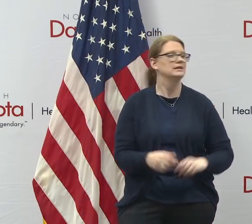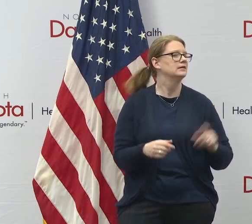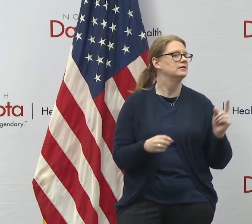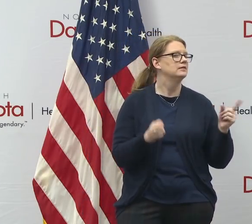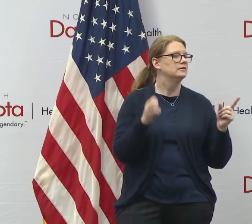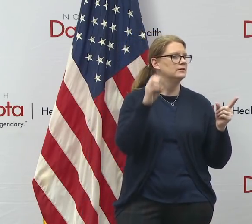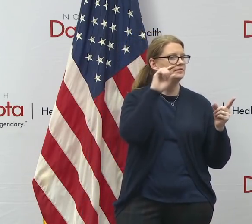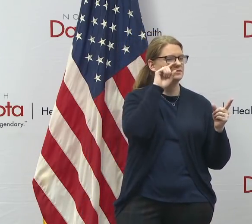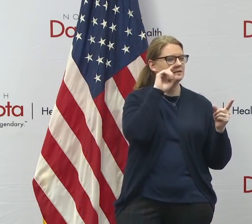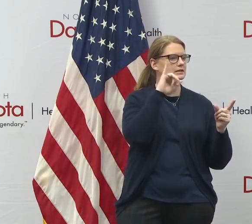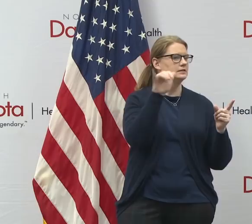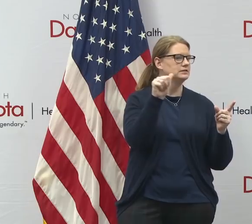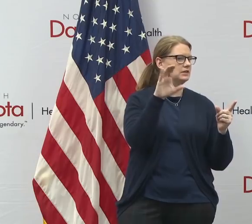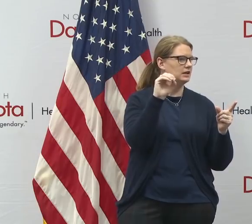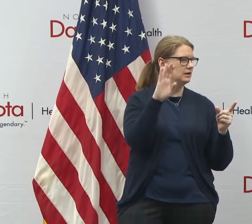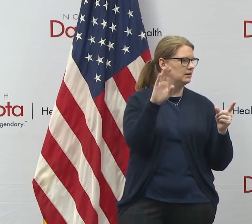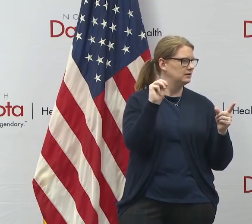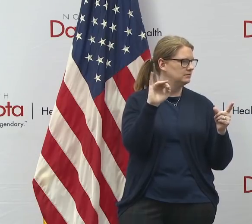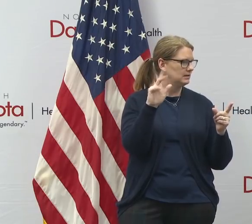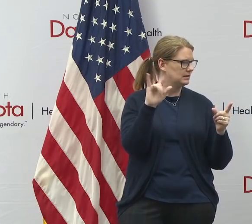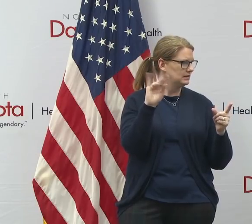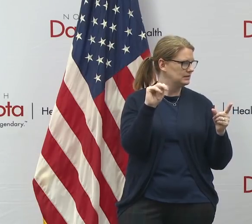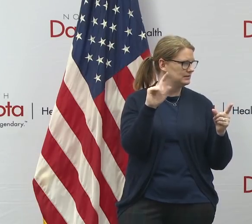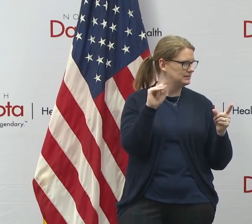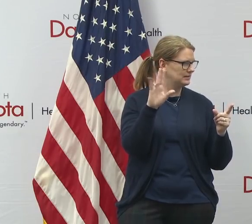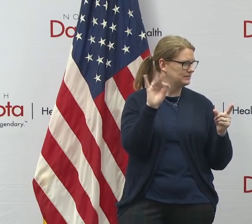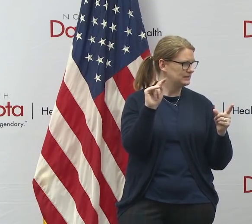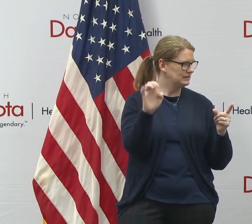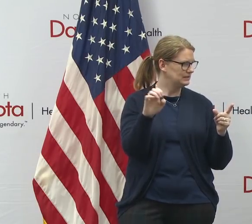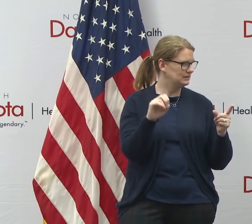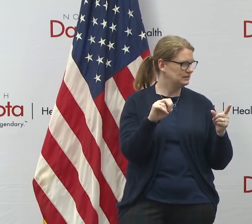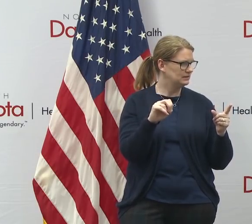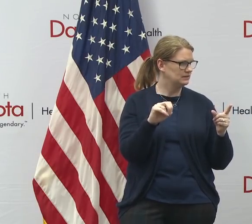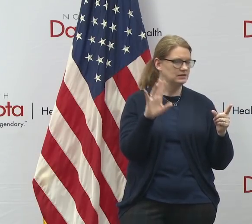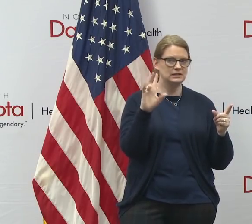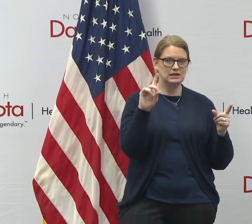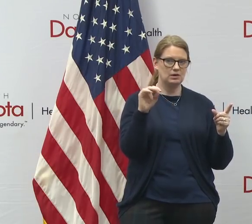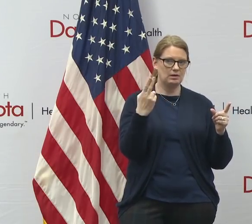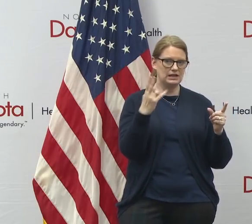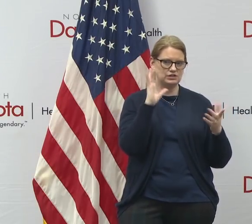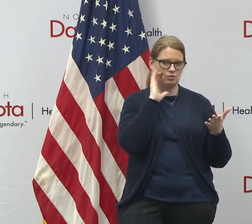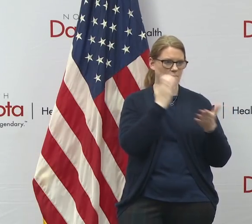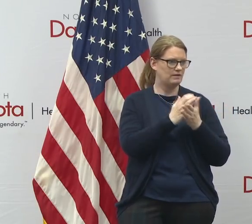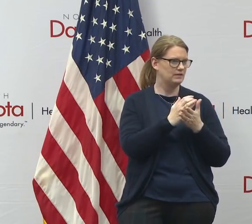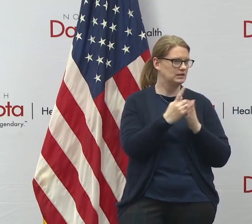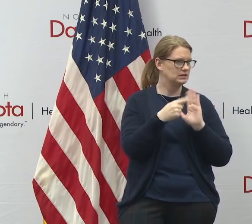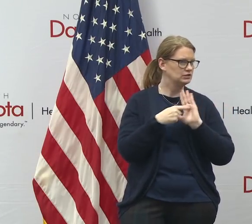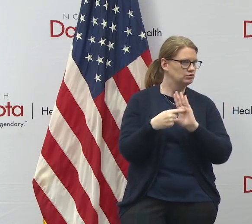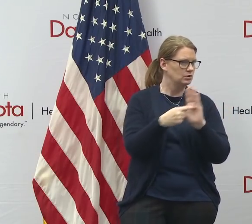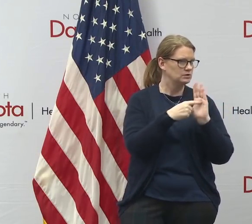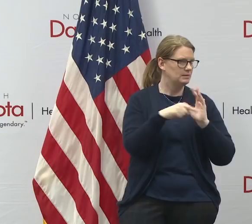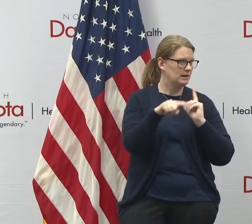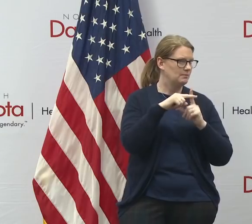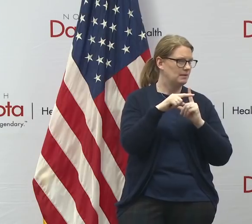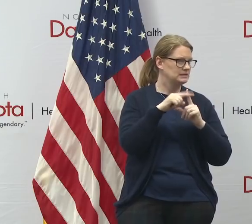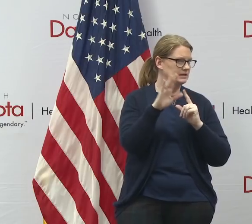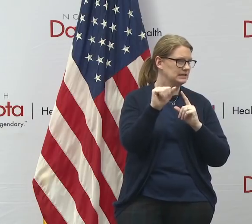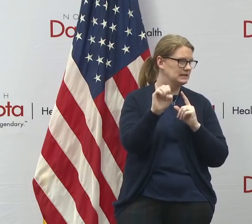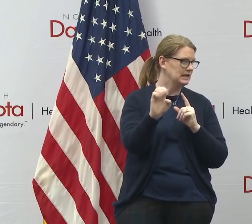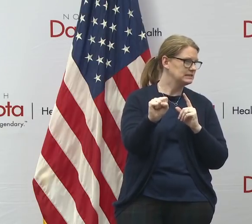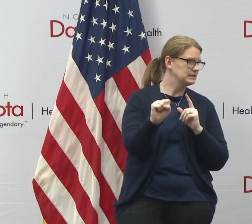Might be a question more for Mylan Tufte in reference to the DOH graphic that shows how many positive cases there